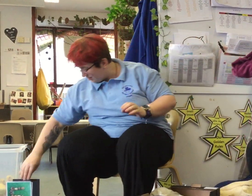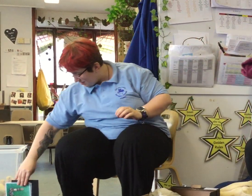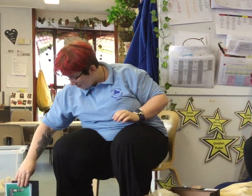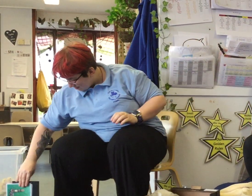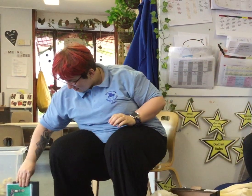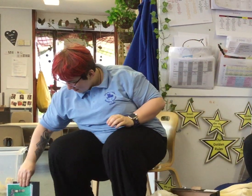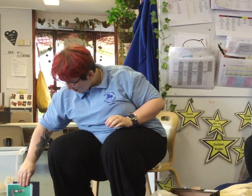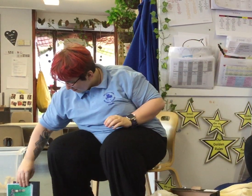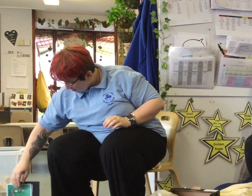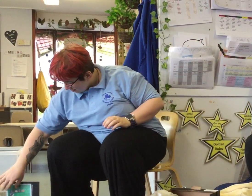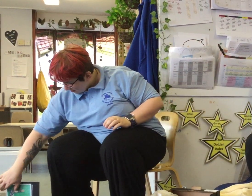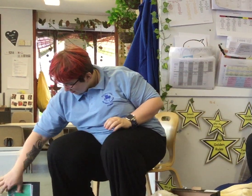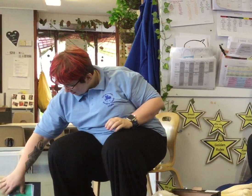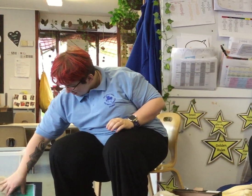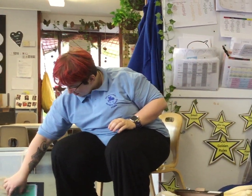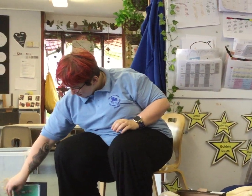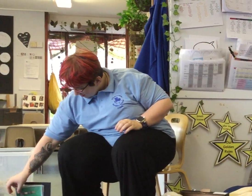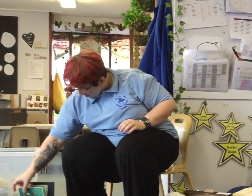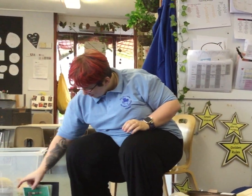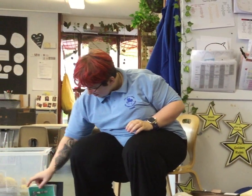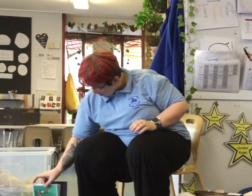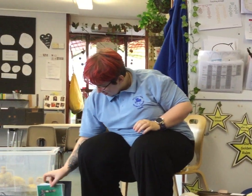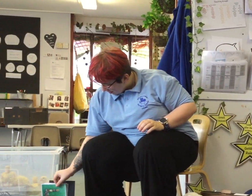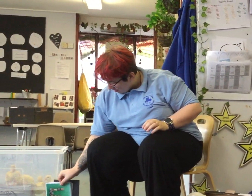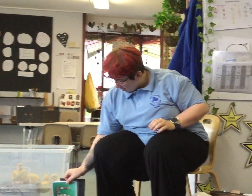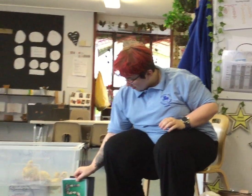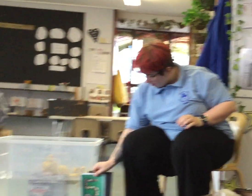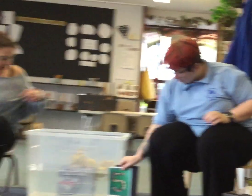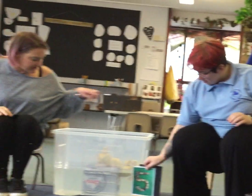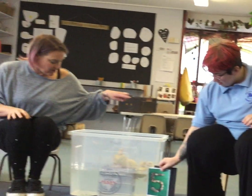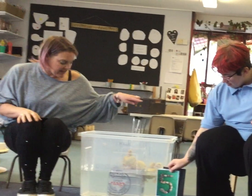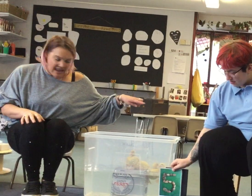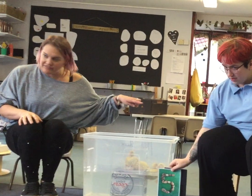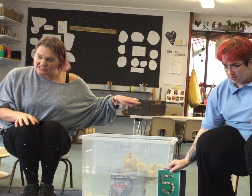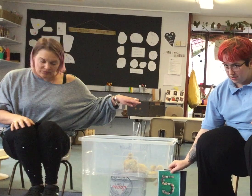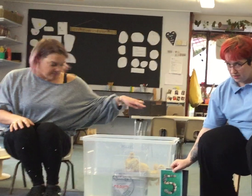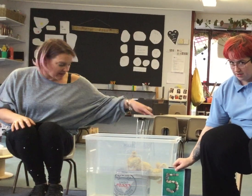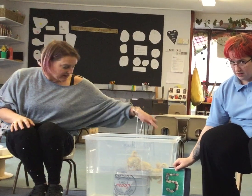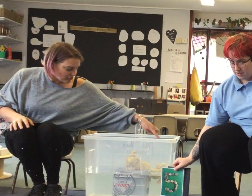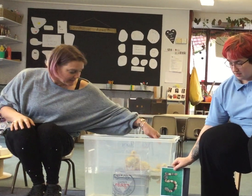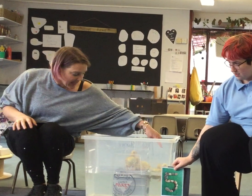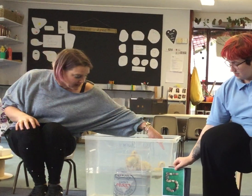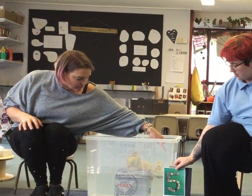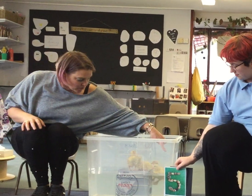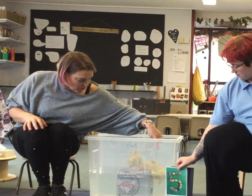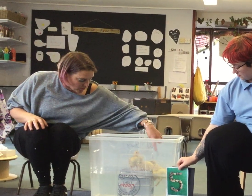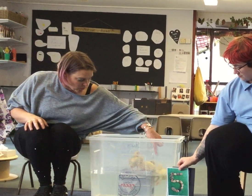Emily has taken one of the ducks. Quack, quack, quack. How many ducks are there left swimming? Now,